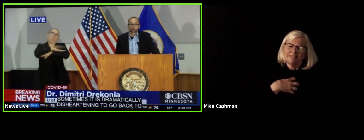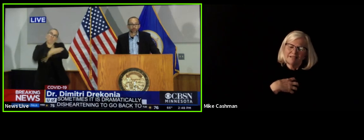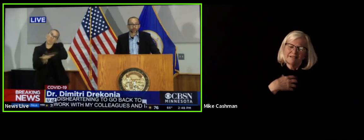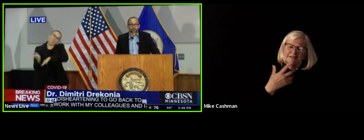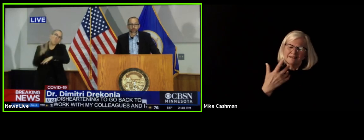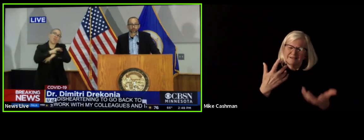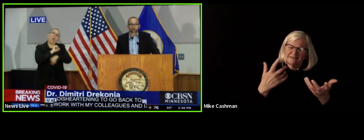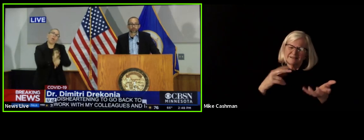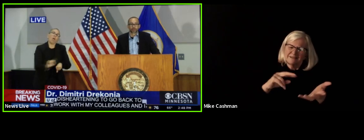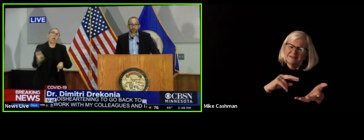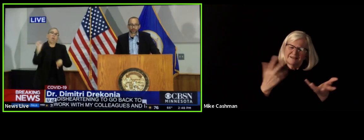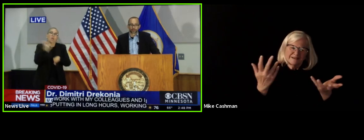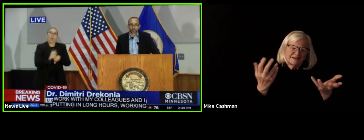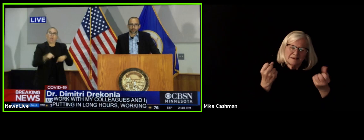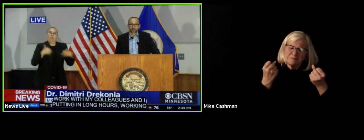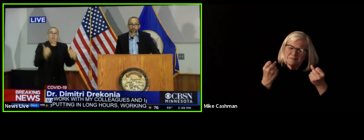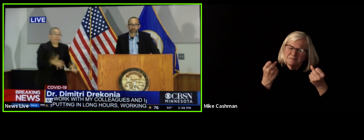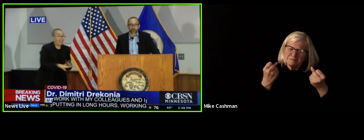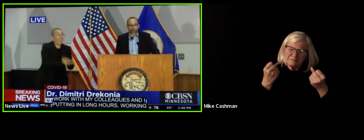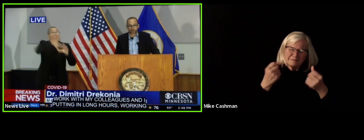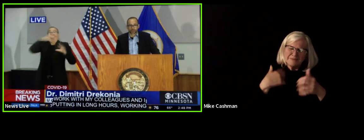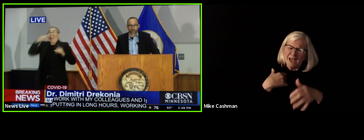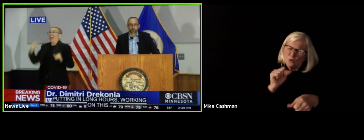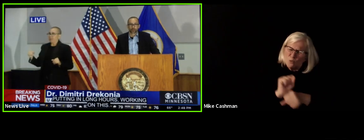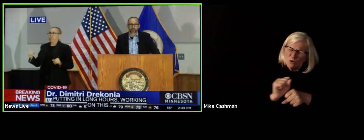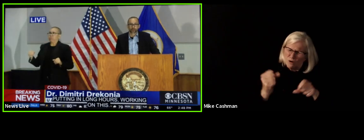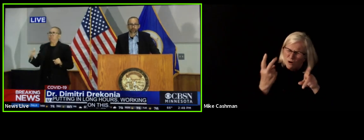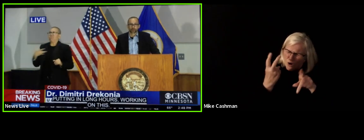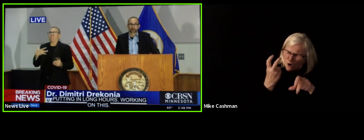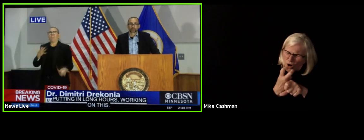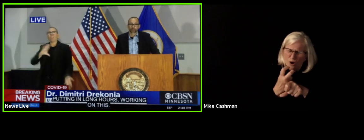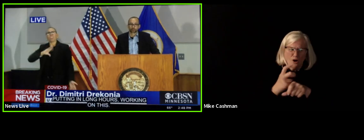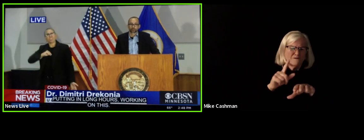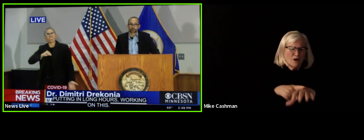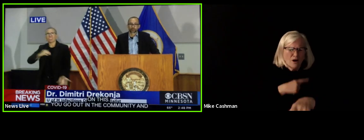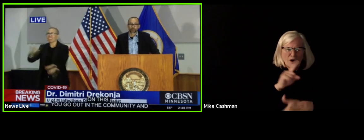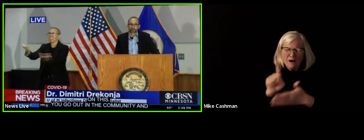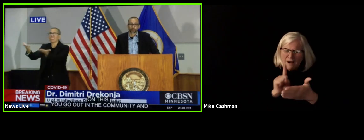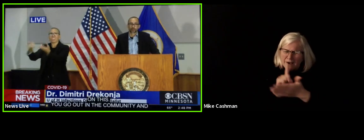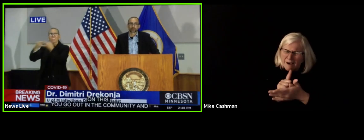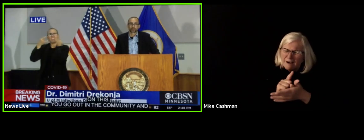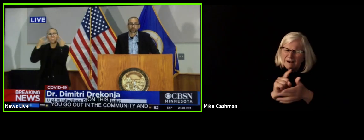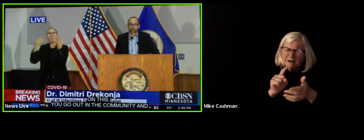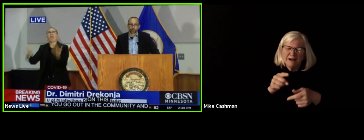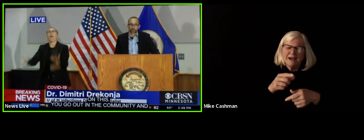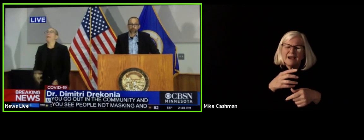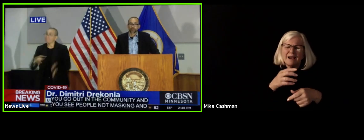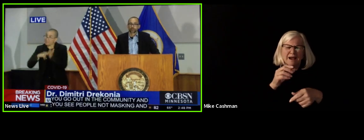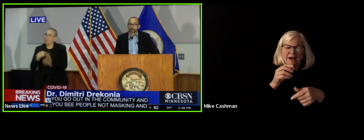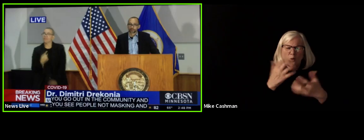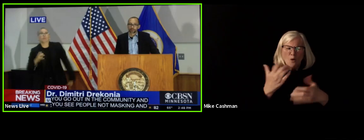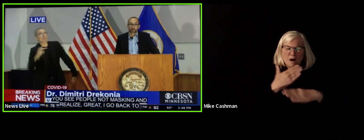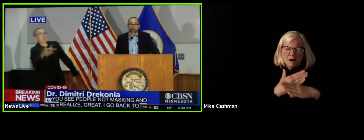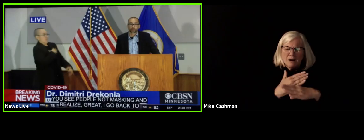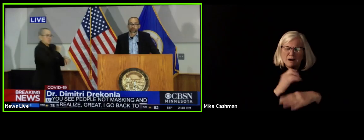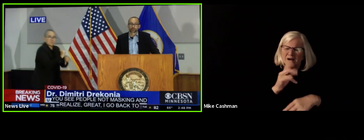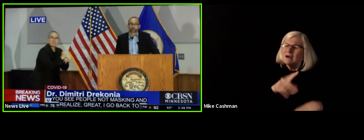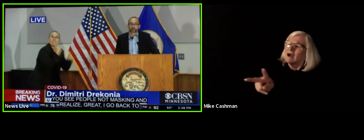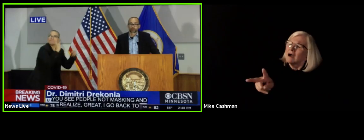the community and you see people not masking and you realize, great, I get to go back to work tomorrow and keep trying to figure out how to fight this epidemic, and